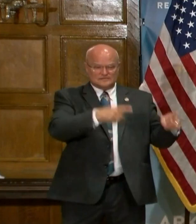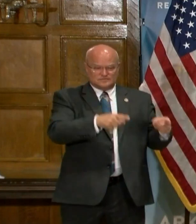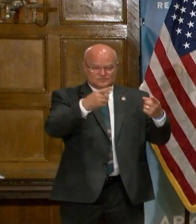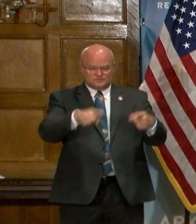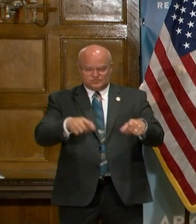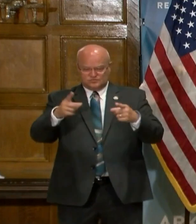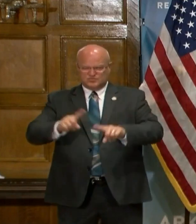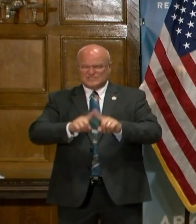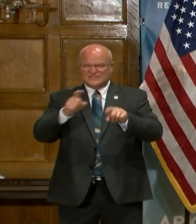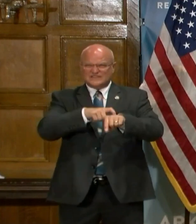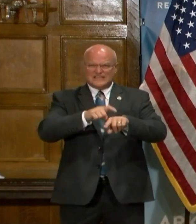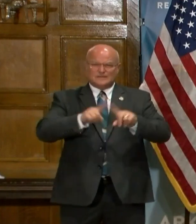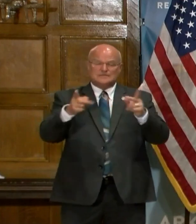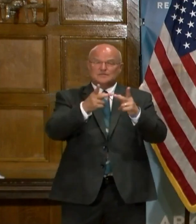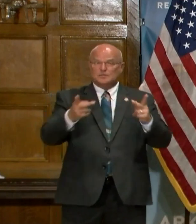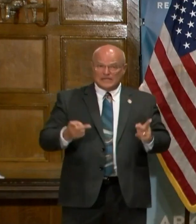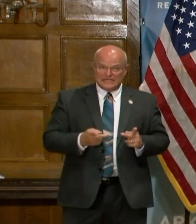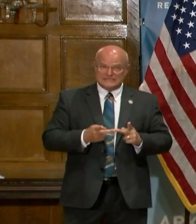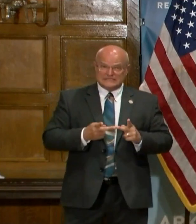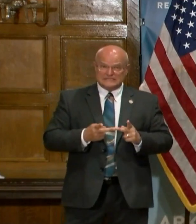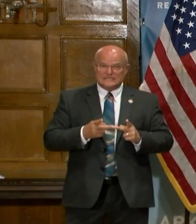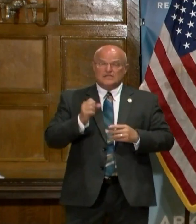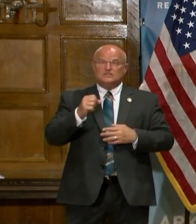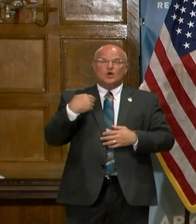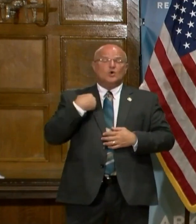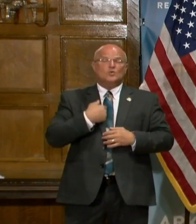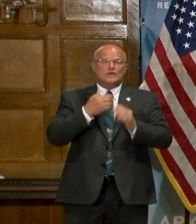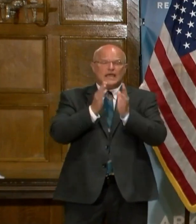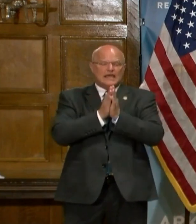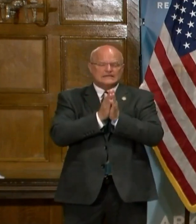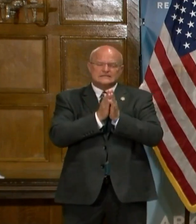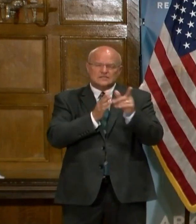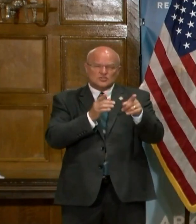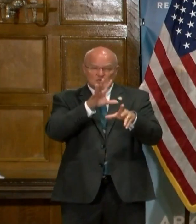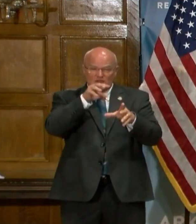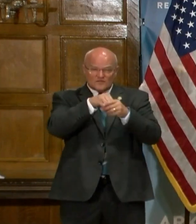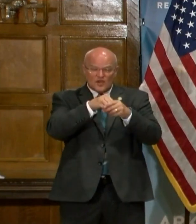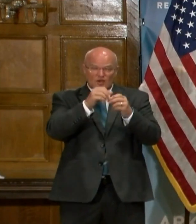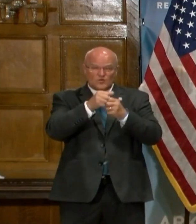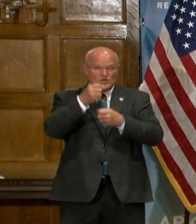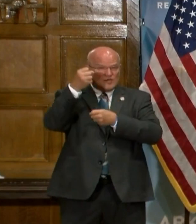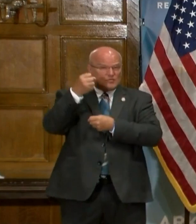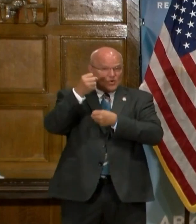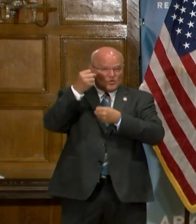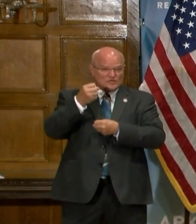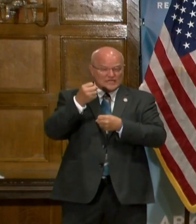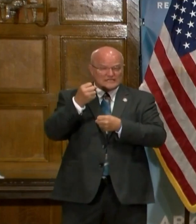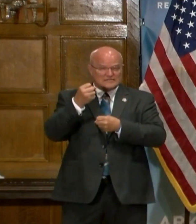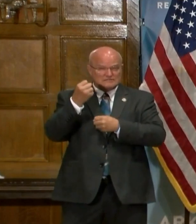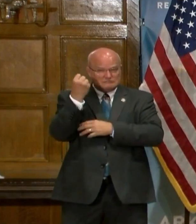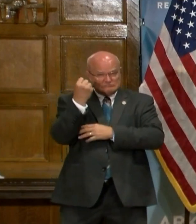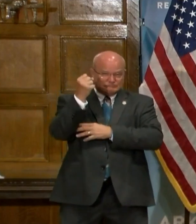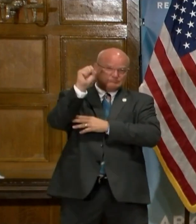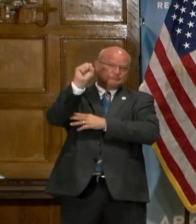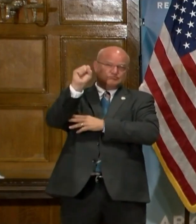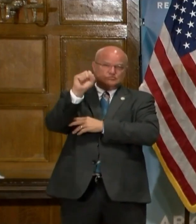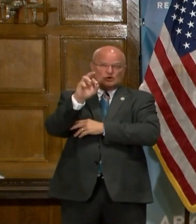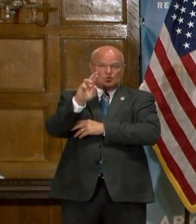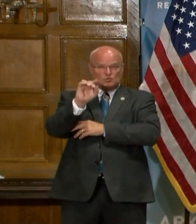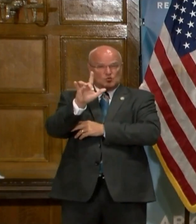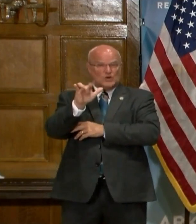at different times and different places. So we ask whether you've been involved in a protest or demonstration or rally,